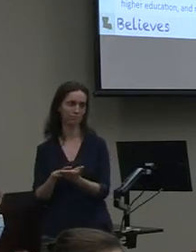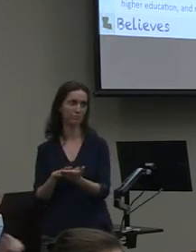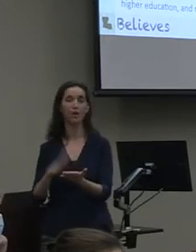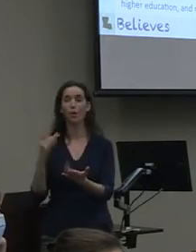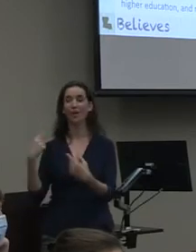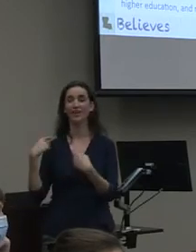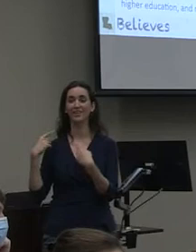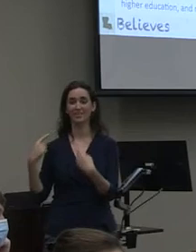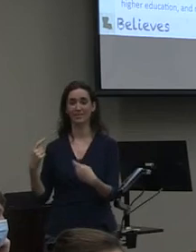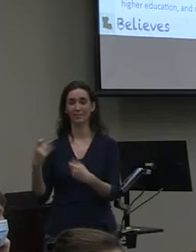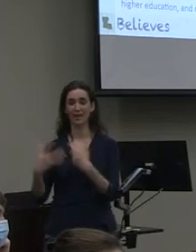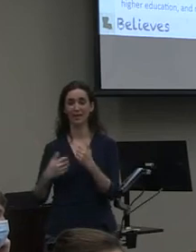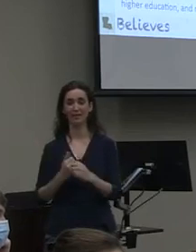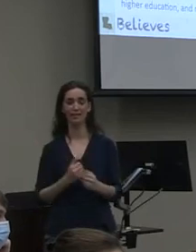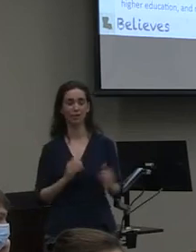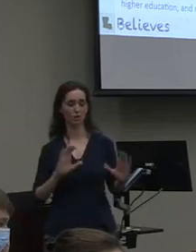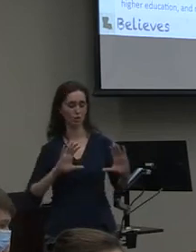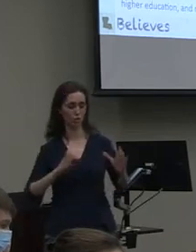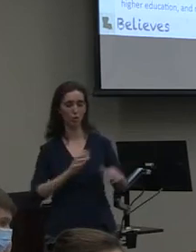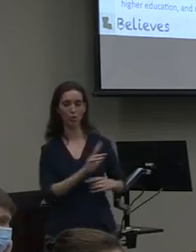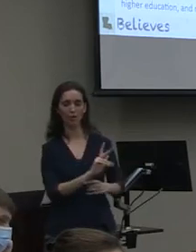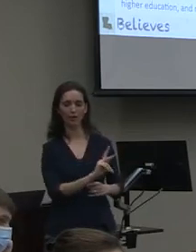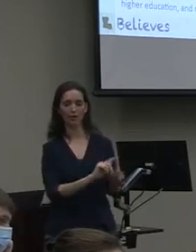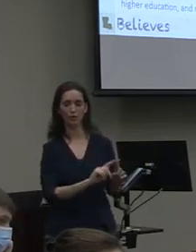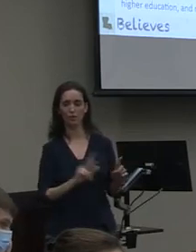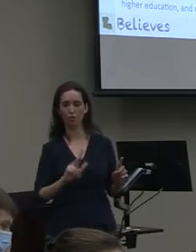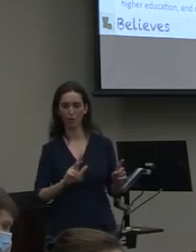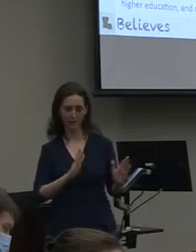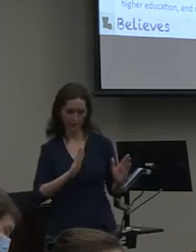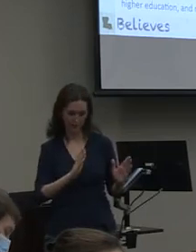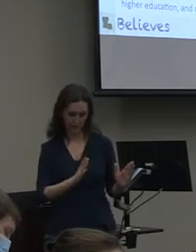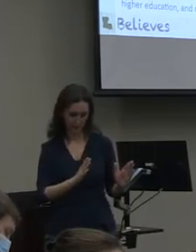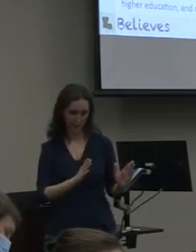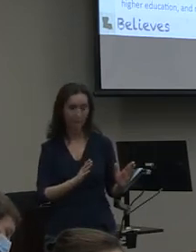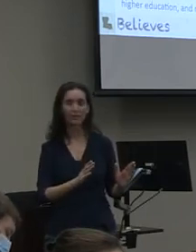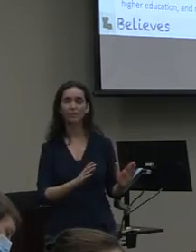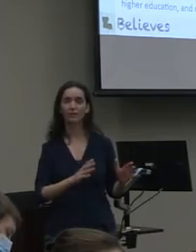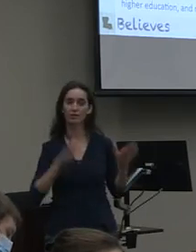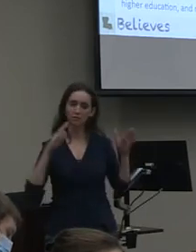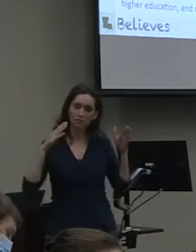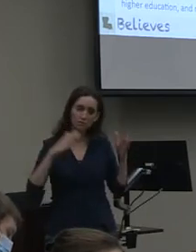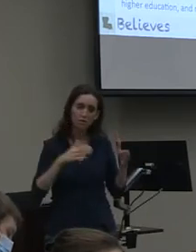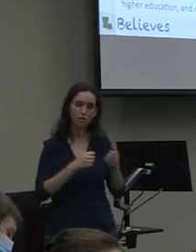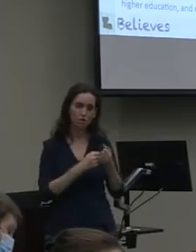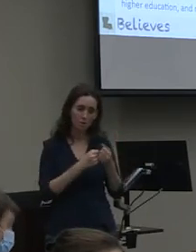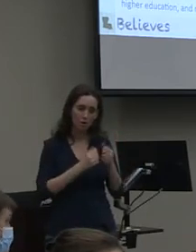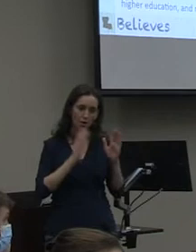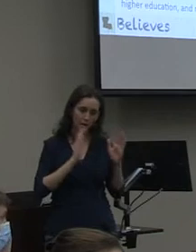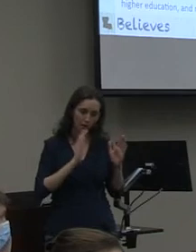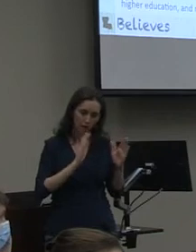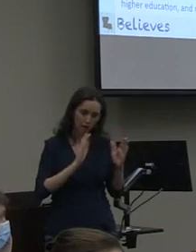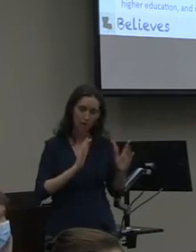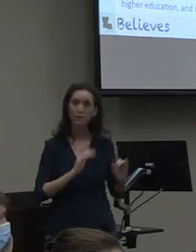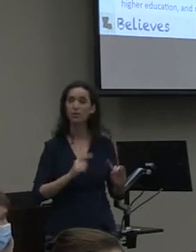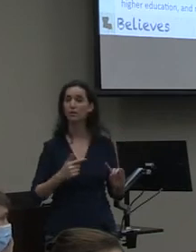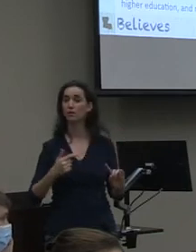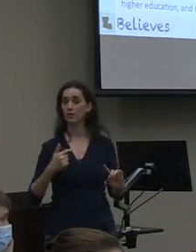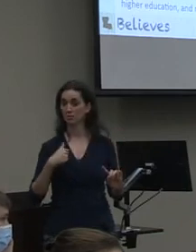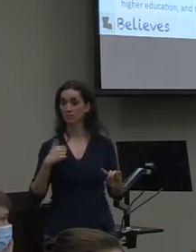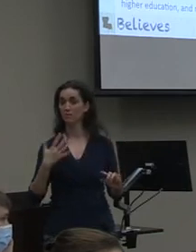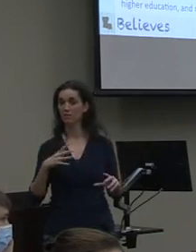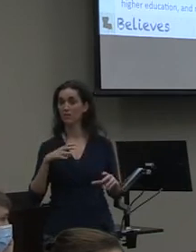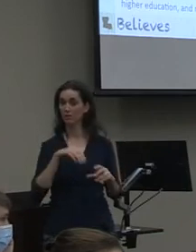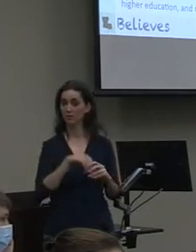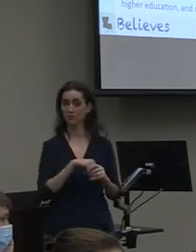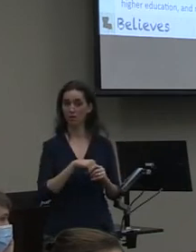that K-3 kind of world. The bookends were getting the most support and attention. And while I have the opportunity to participate on the